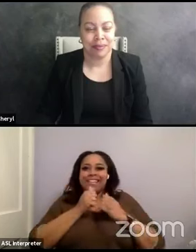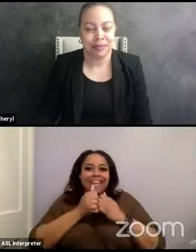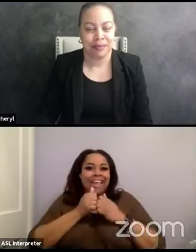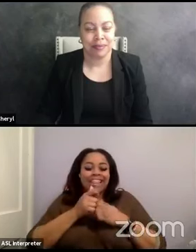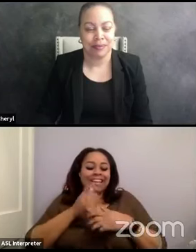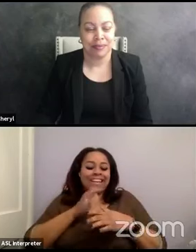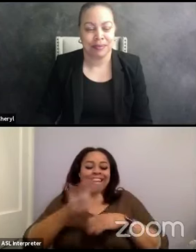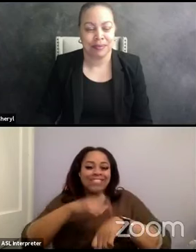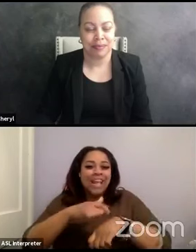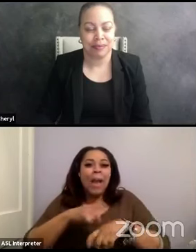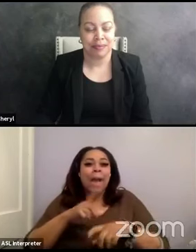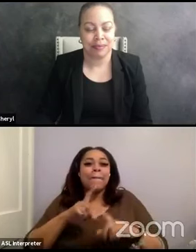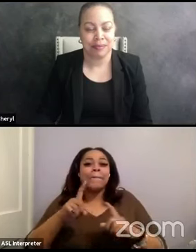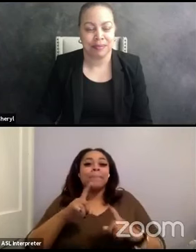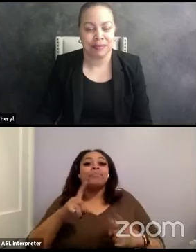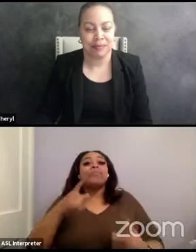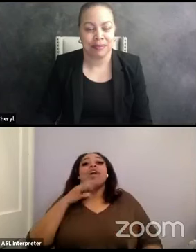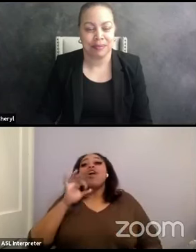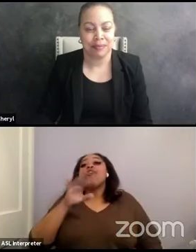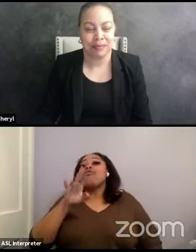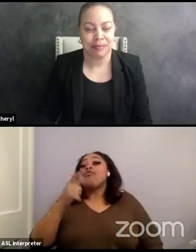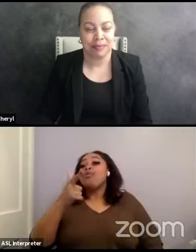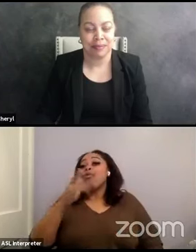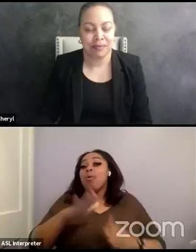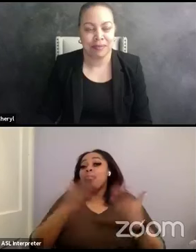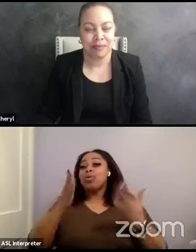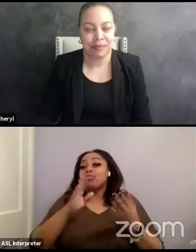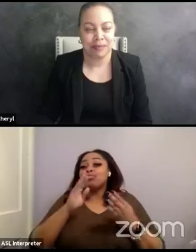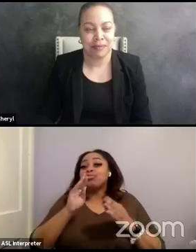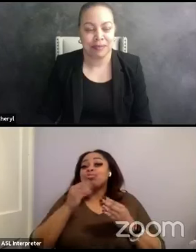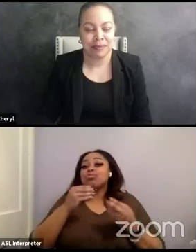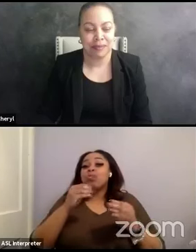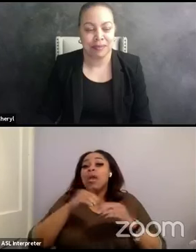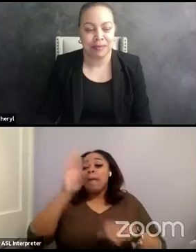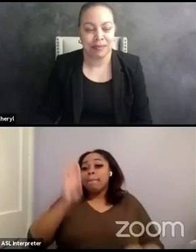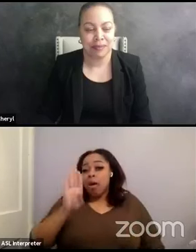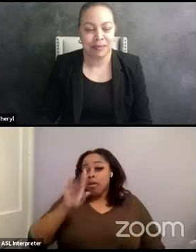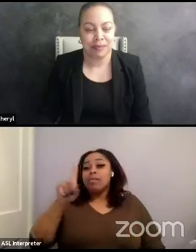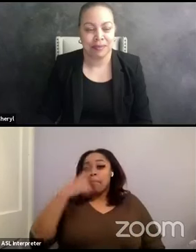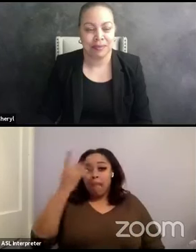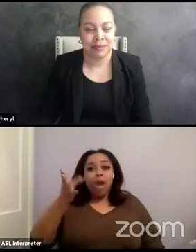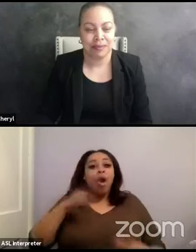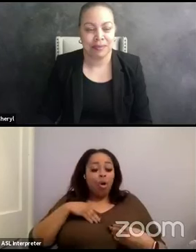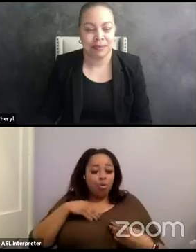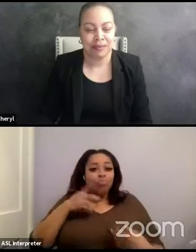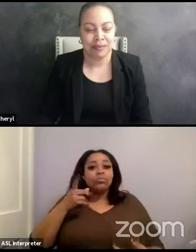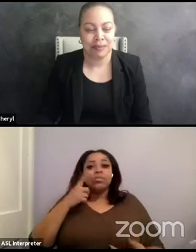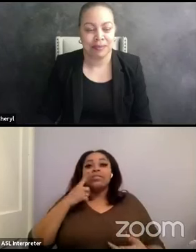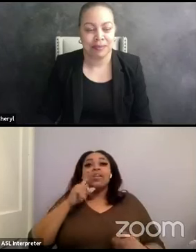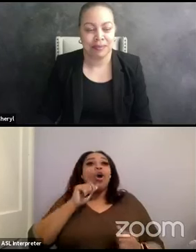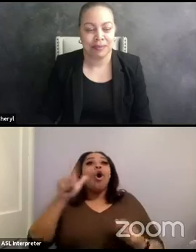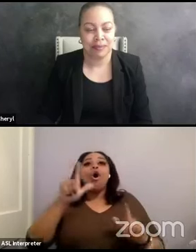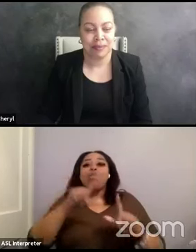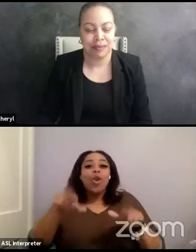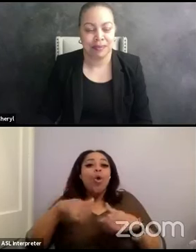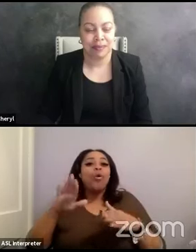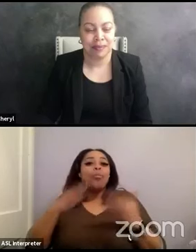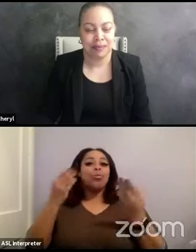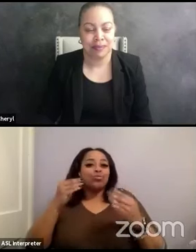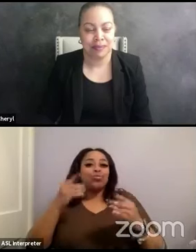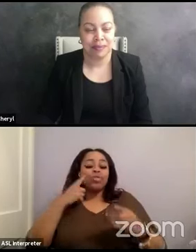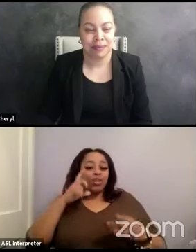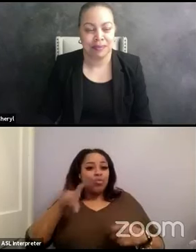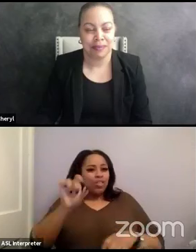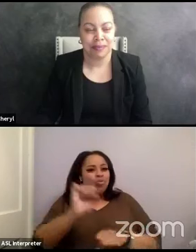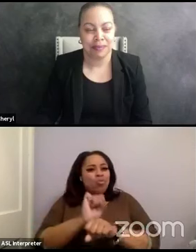time. Shout out to Frugal Bookstore in Boston, a Black owned bookstore. Shout out to all the local bookstores that are doing this